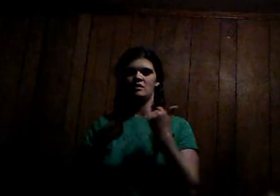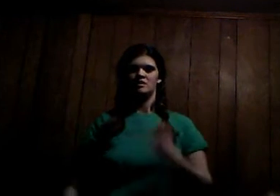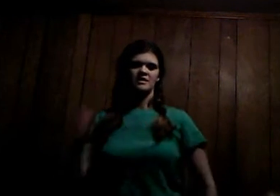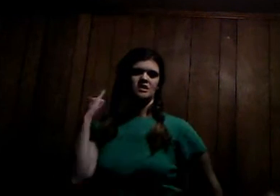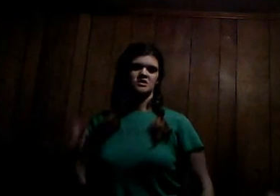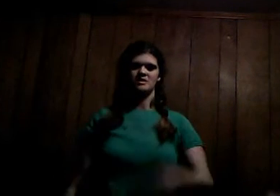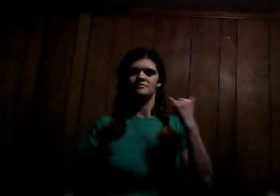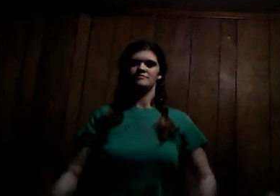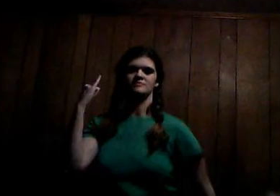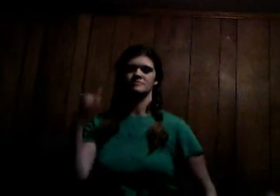You can't touch this.